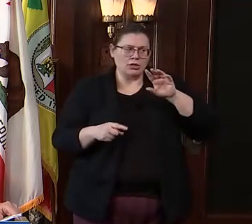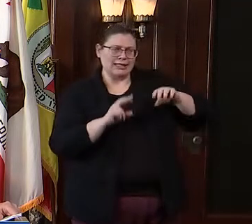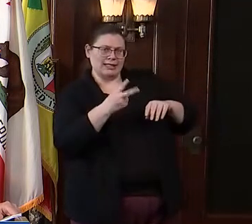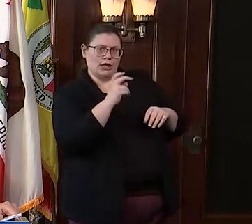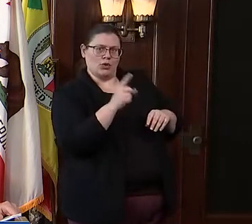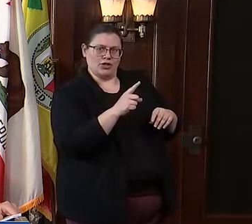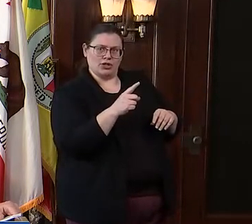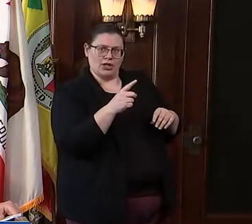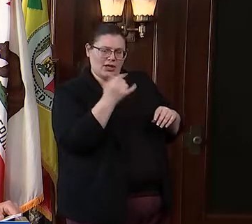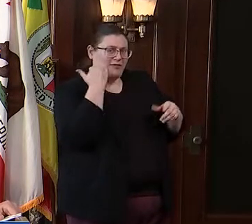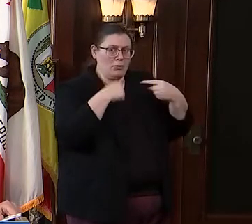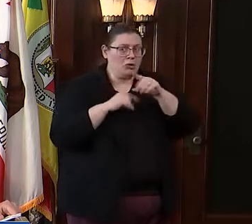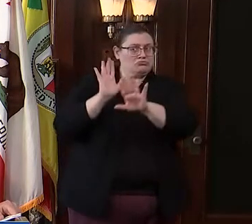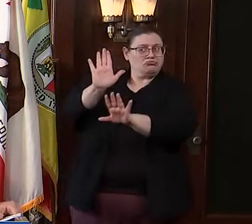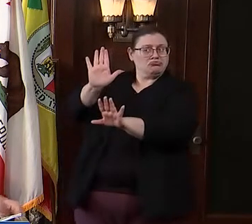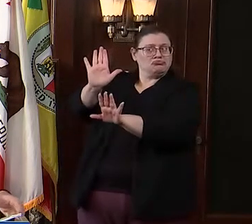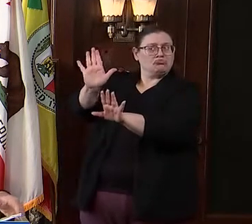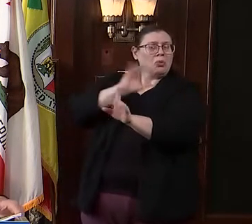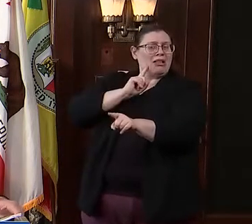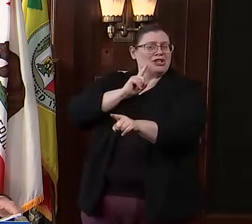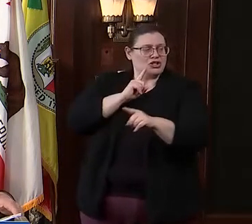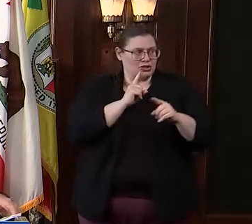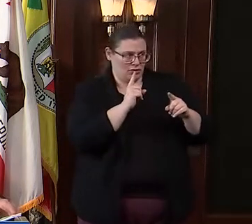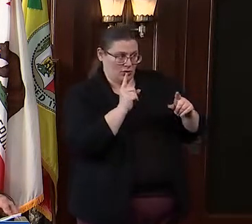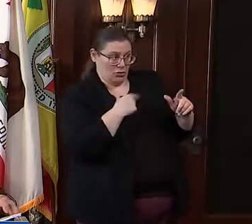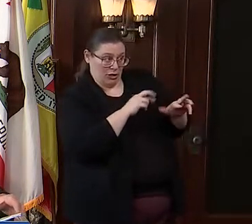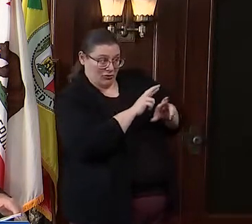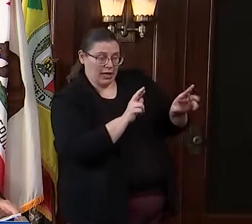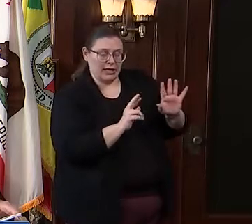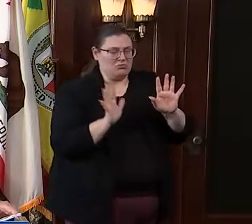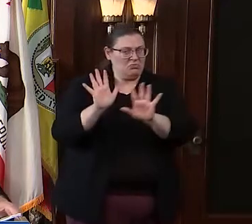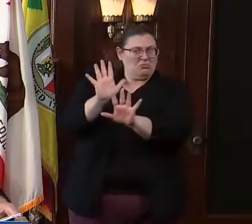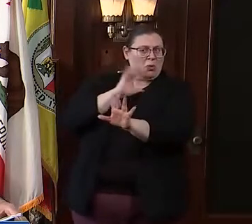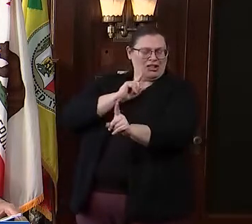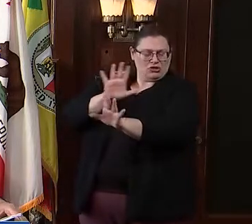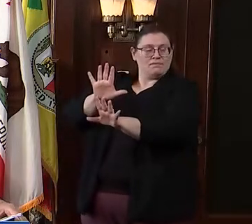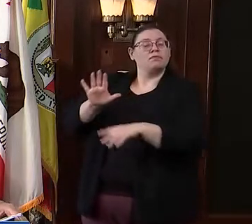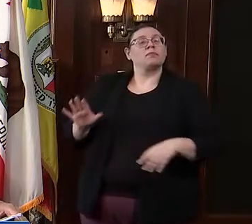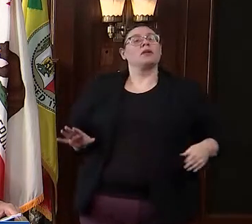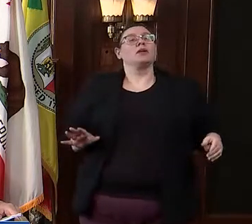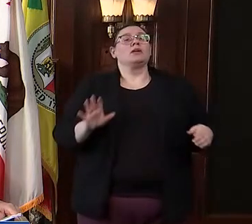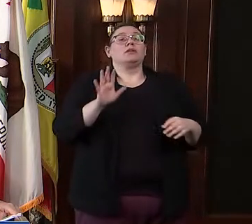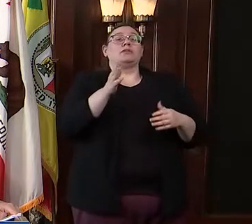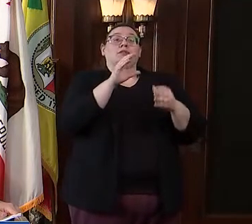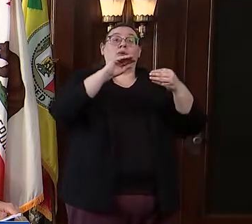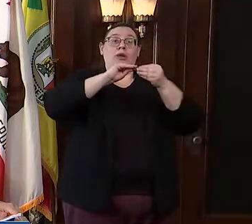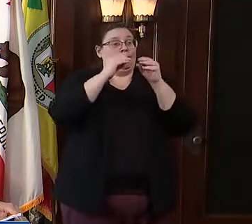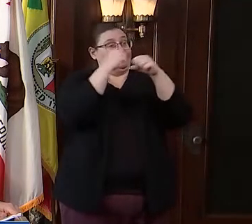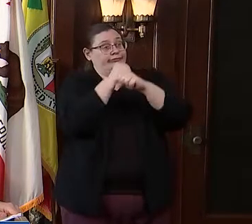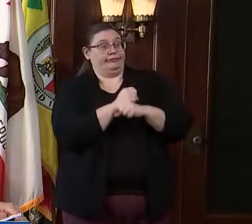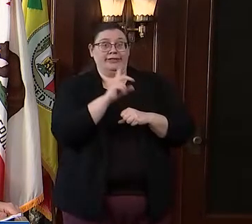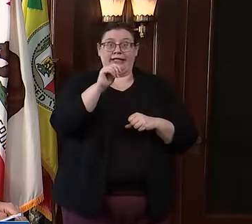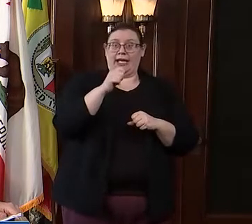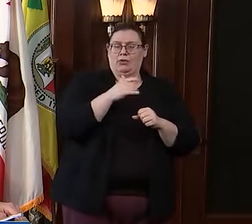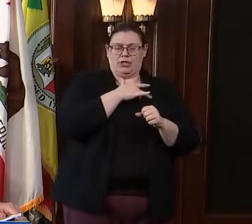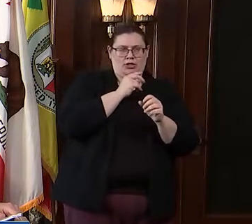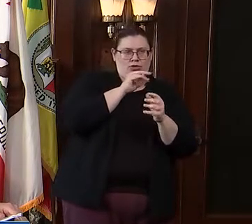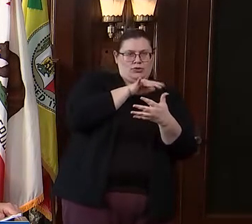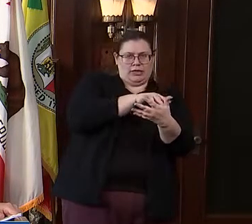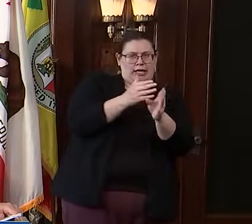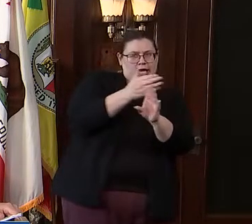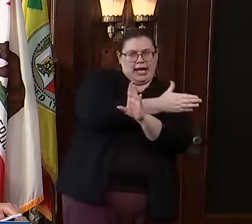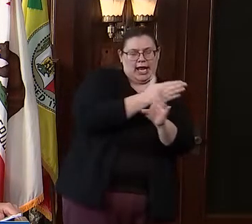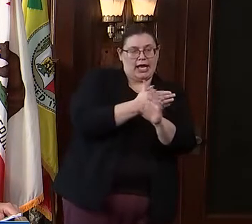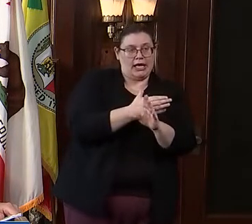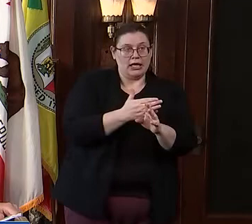regarding whether we pull back. Yeah, exactly. How quickly we will be ready to pull back. So, we follow the data usually ahead of time. So I'd be surprised if we